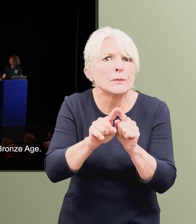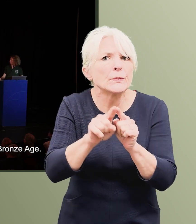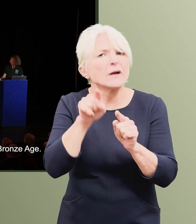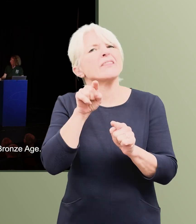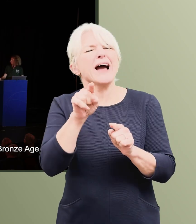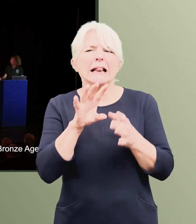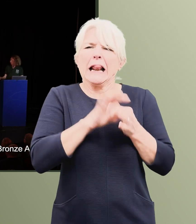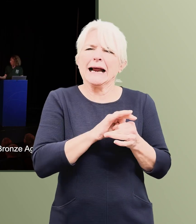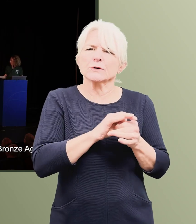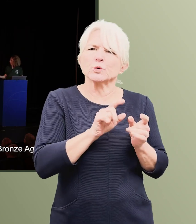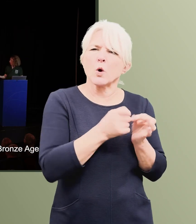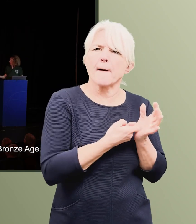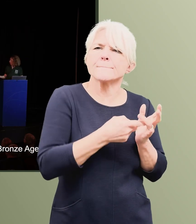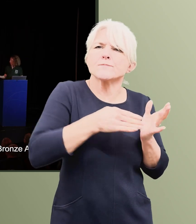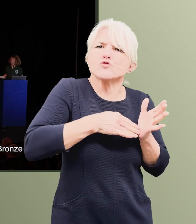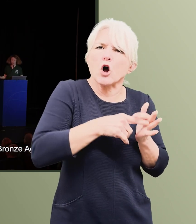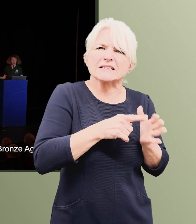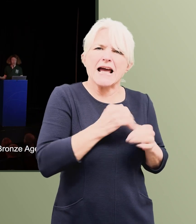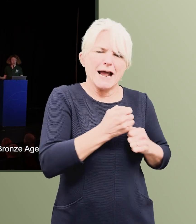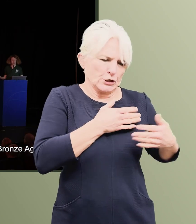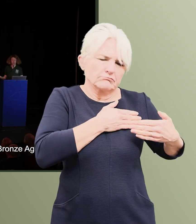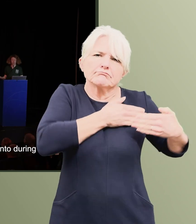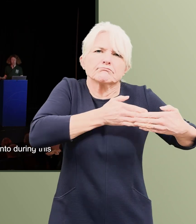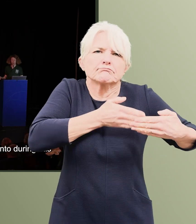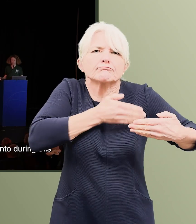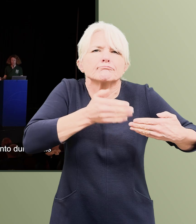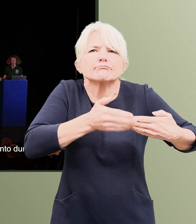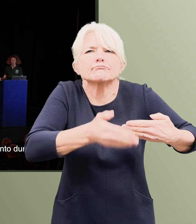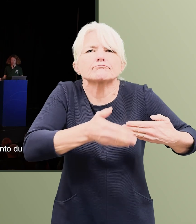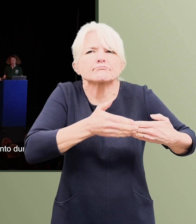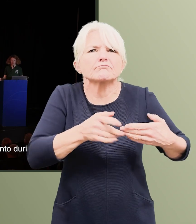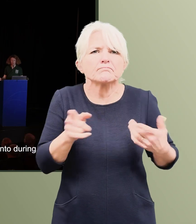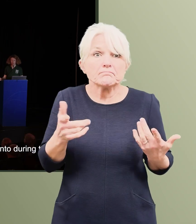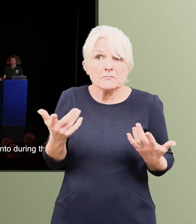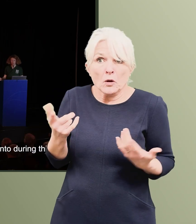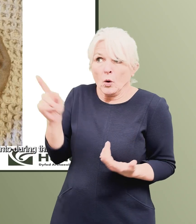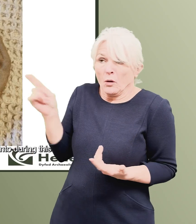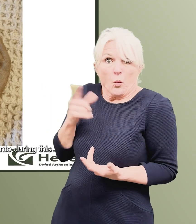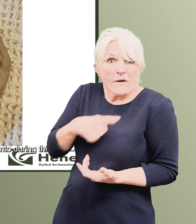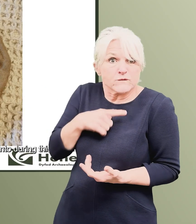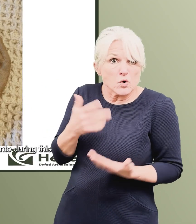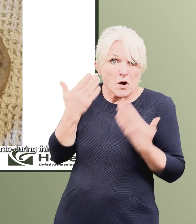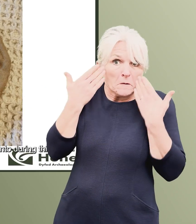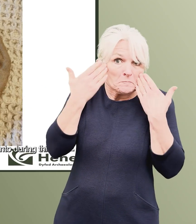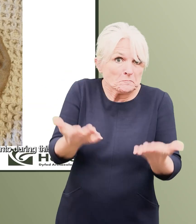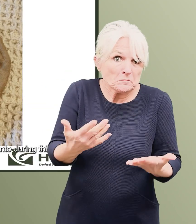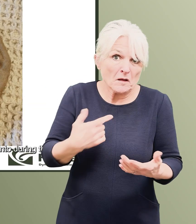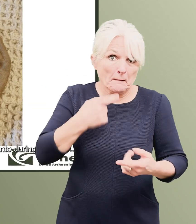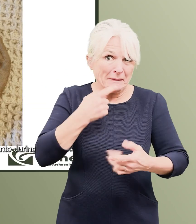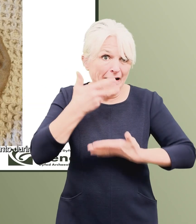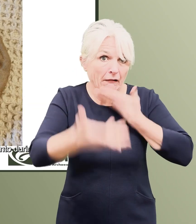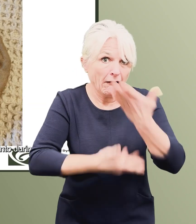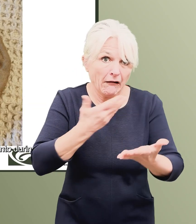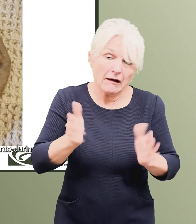lot in the Bronze Age. There's plenty of interpretations as to what that looks like, which I'm not going to go into during this